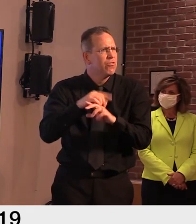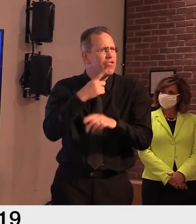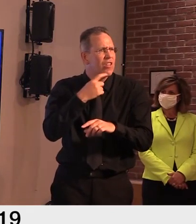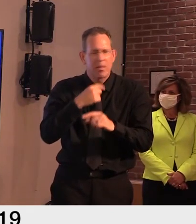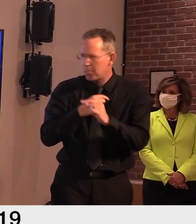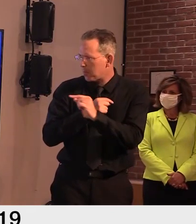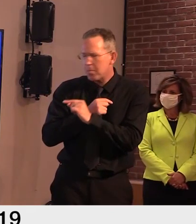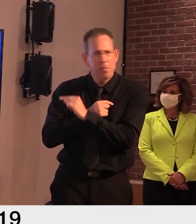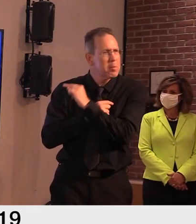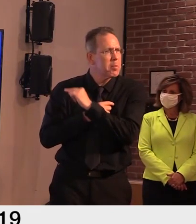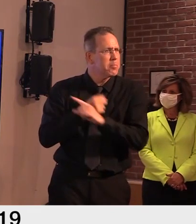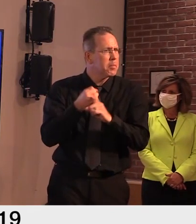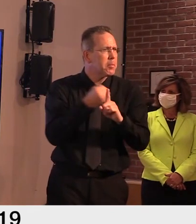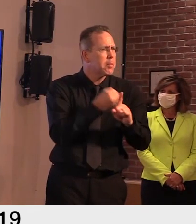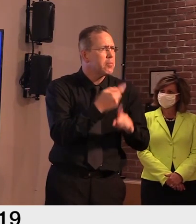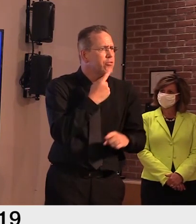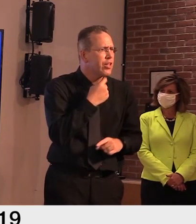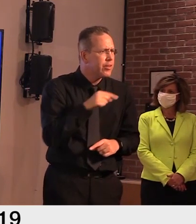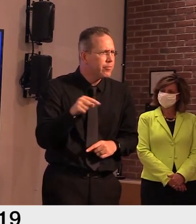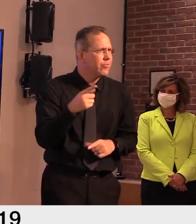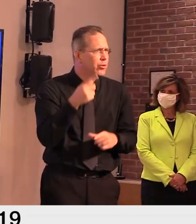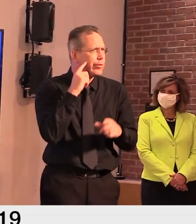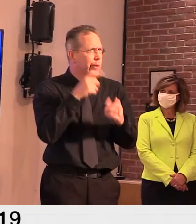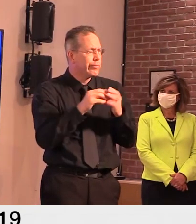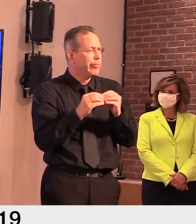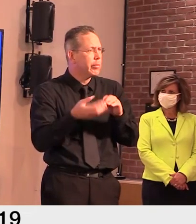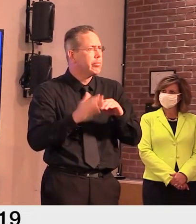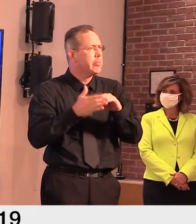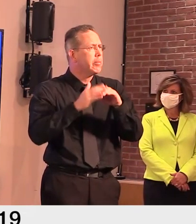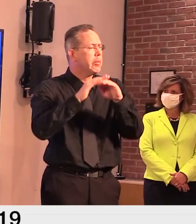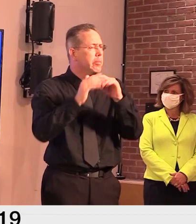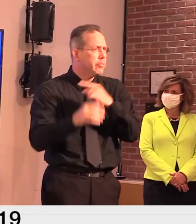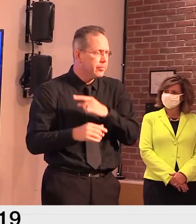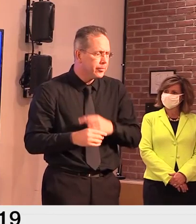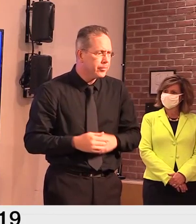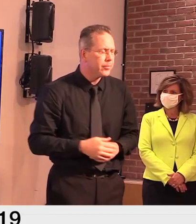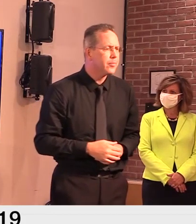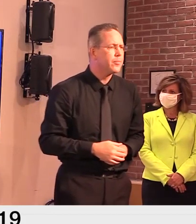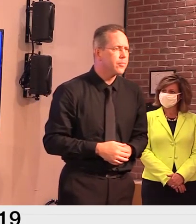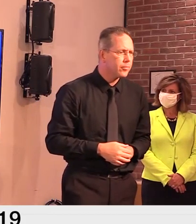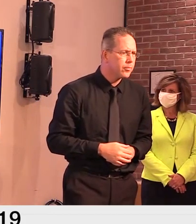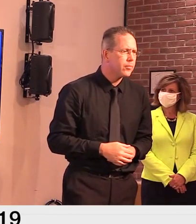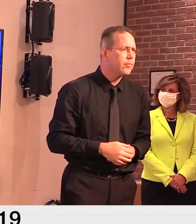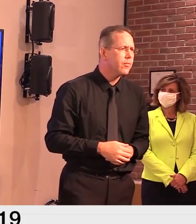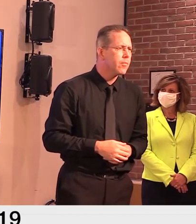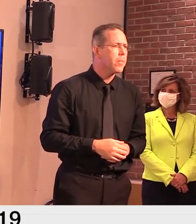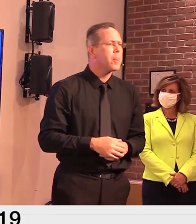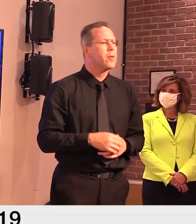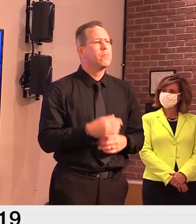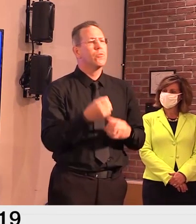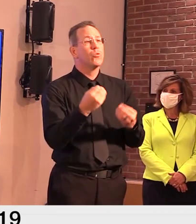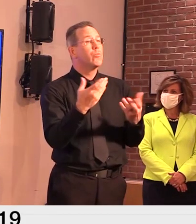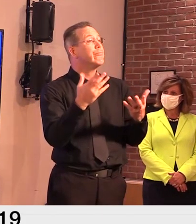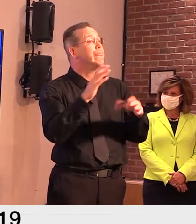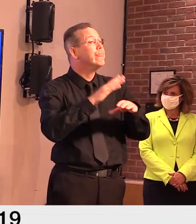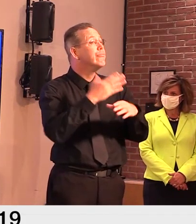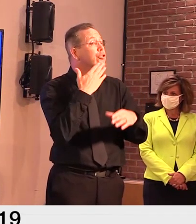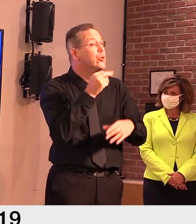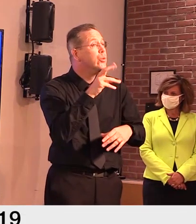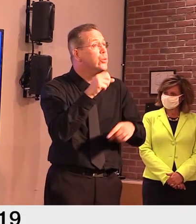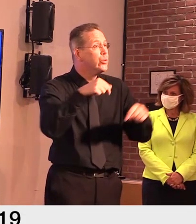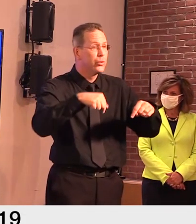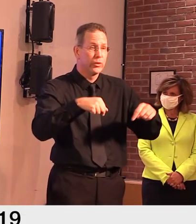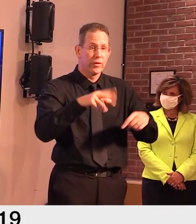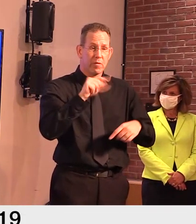the board, while other parts of the country, including California, Florida, and the Southwest, will expect to see